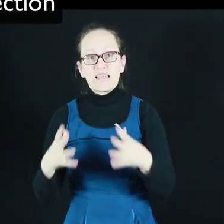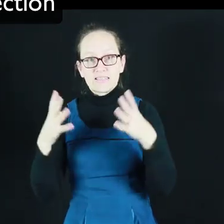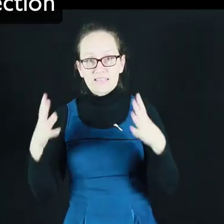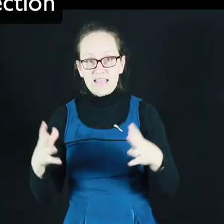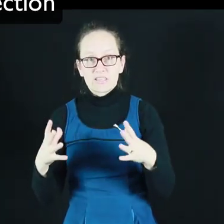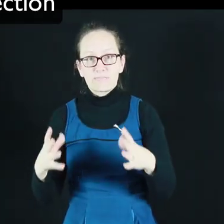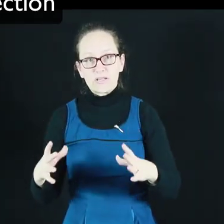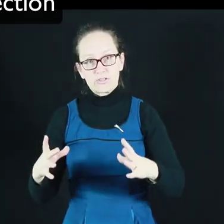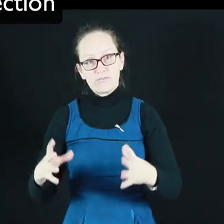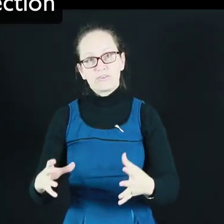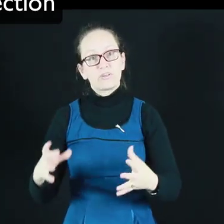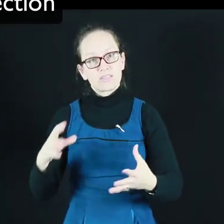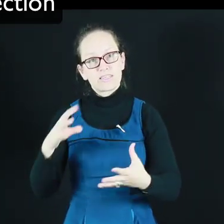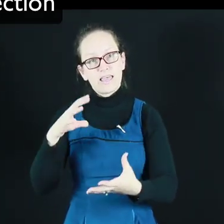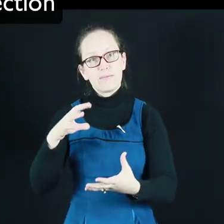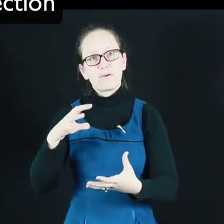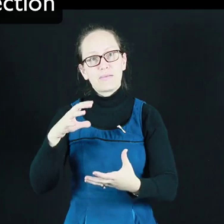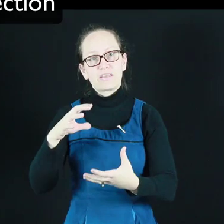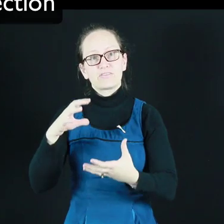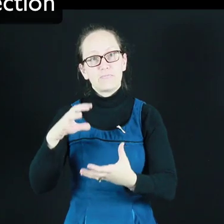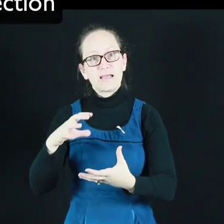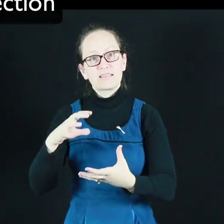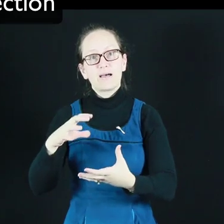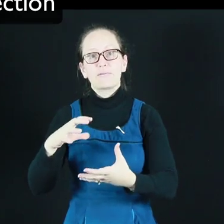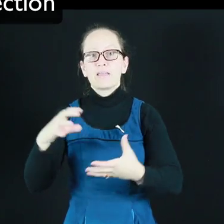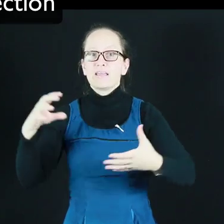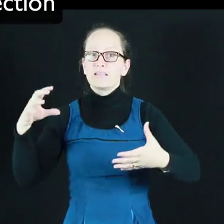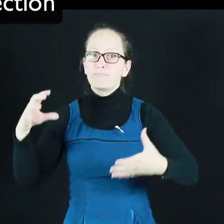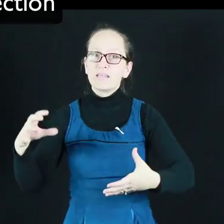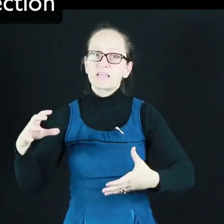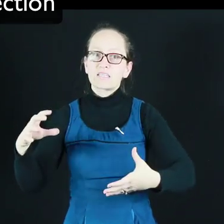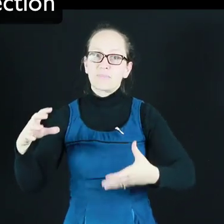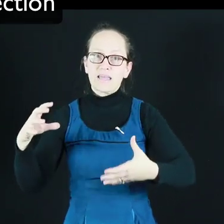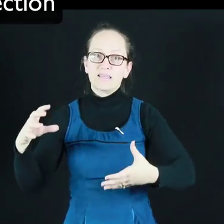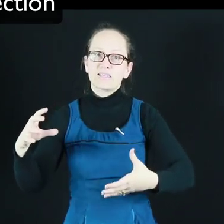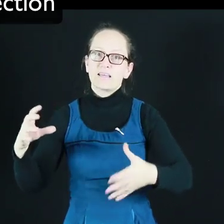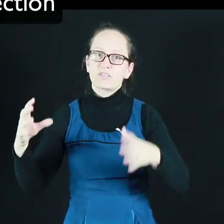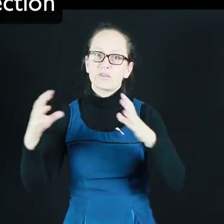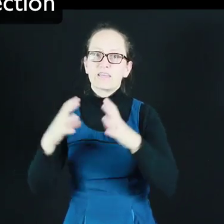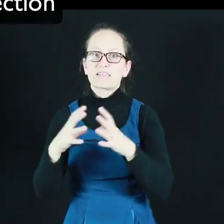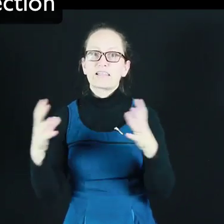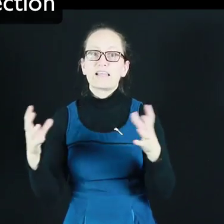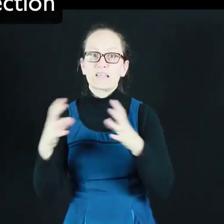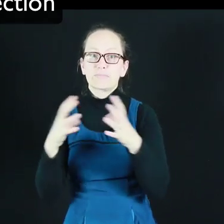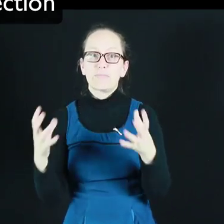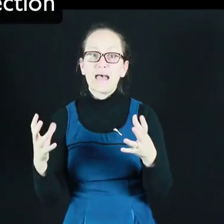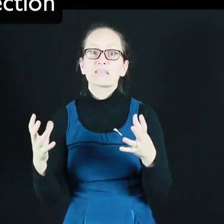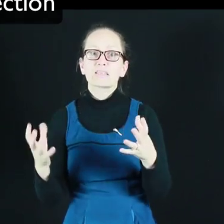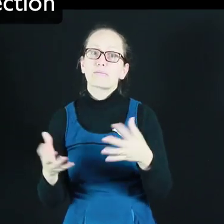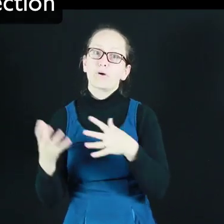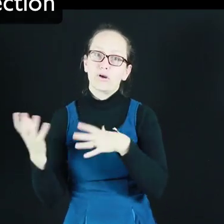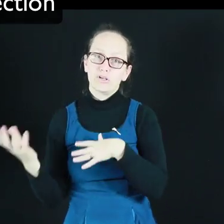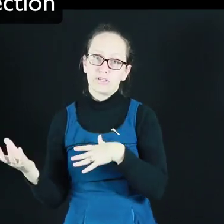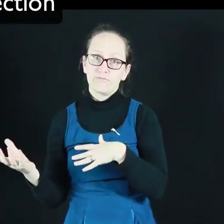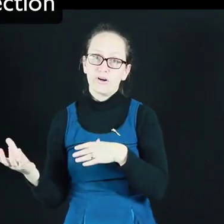less dense because you've got the same amount of matter in a bigger space, and so there's less mass per unit